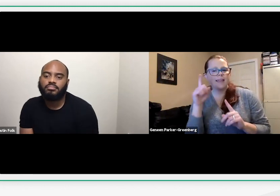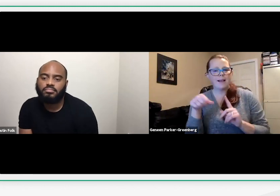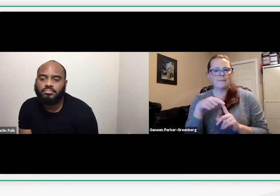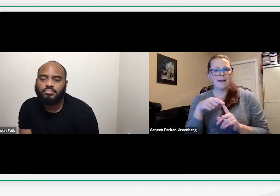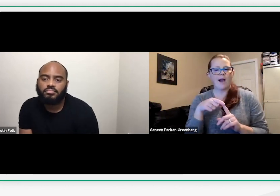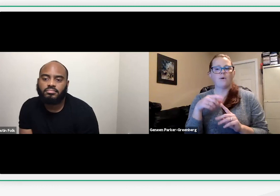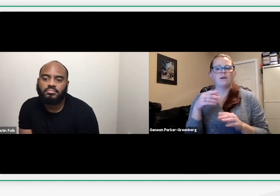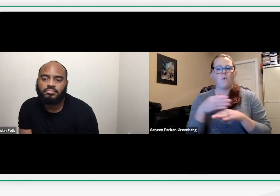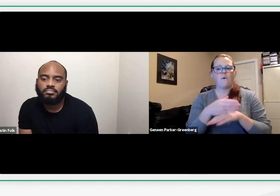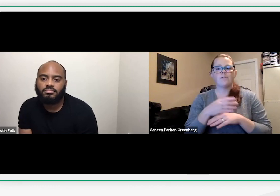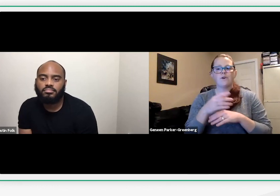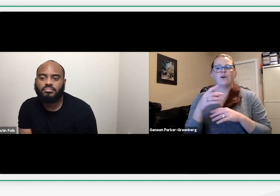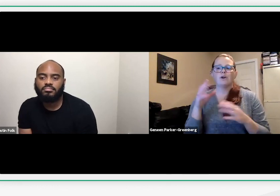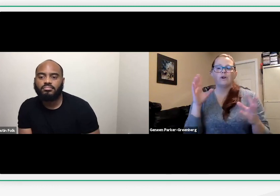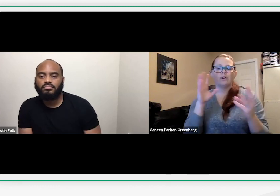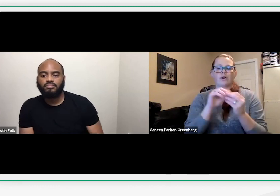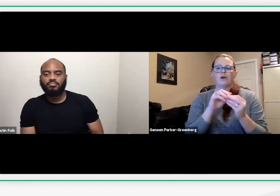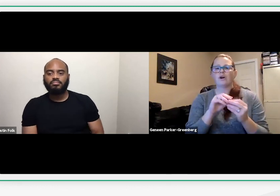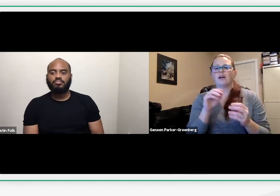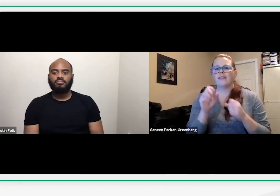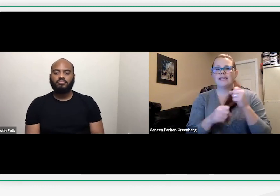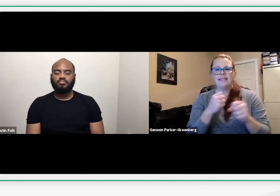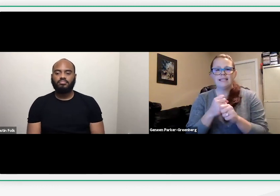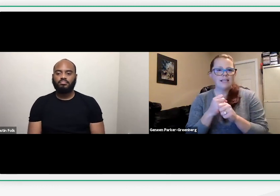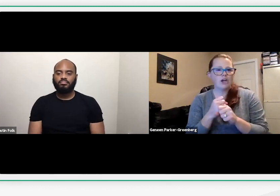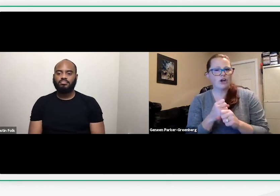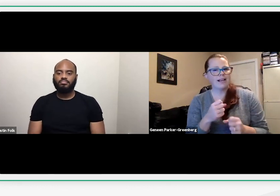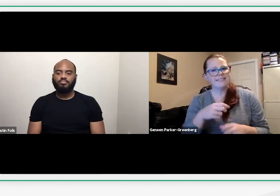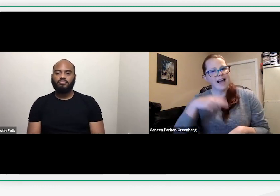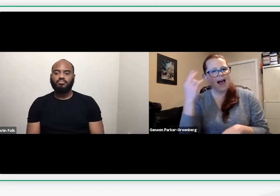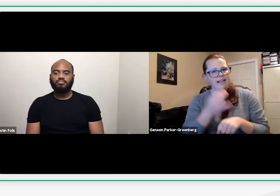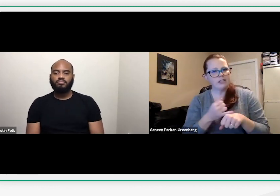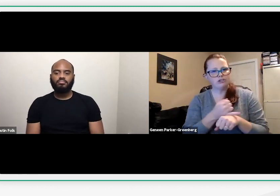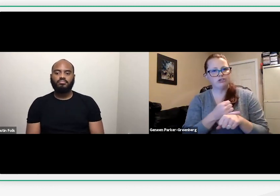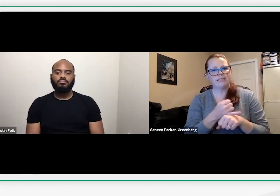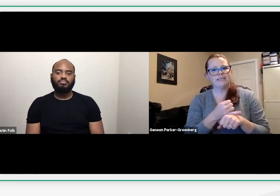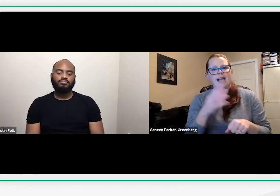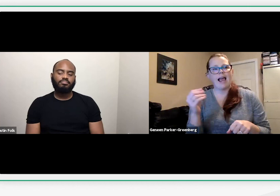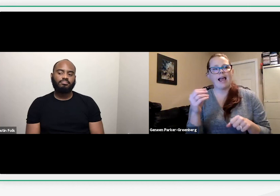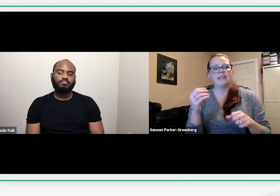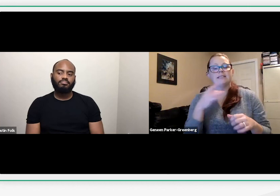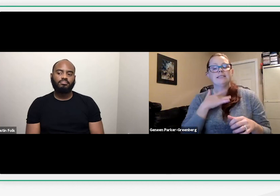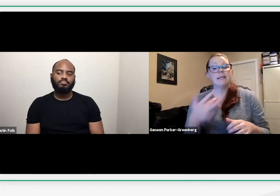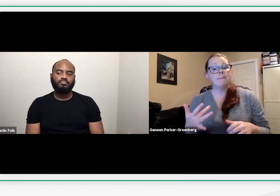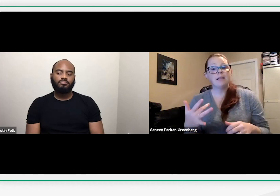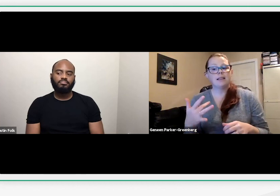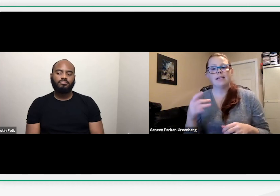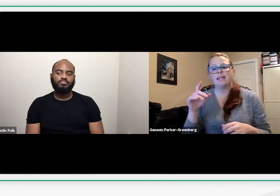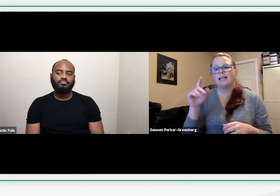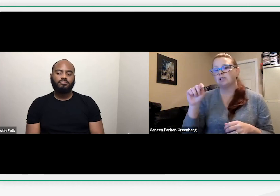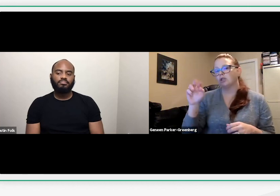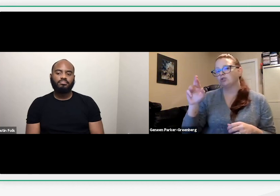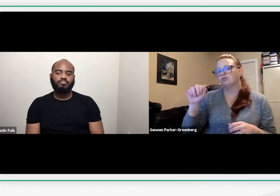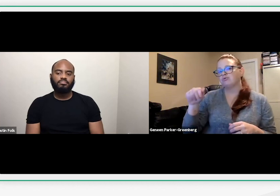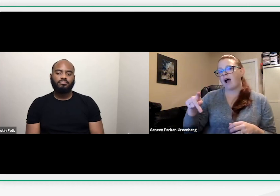say you take out a loan of $100 and you have to pay $110 back. But if you look at that over the course